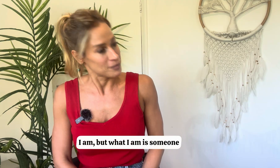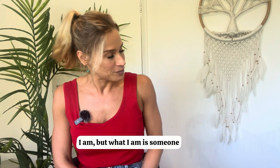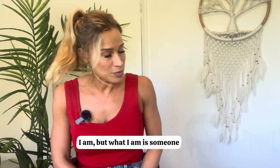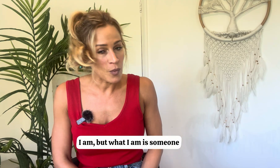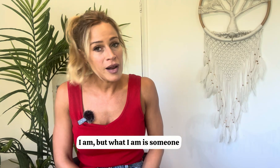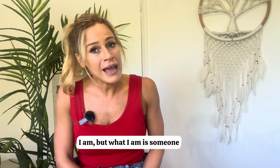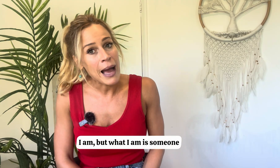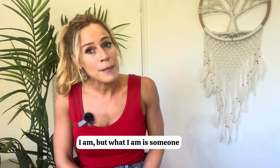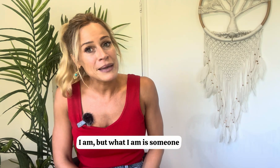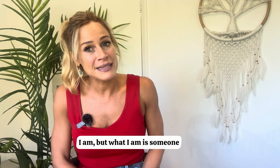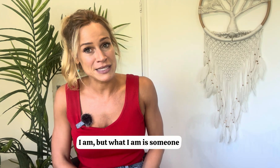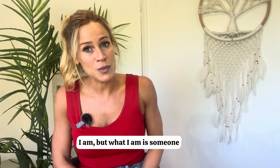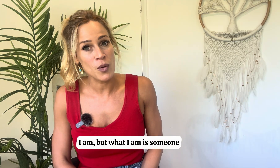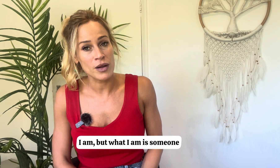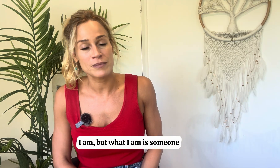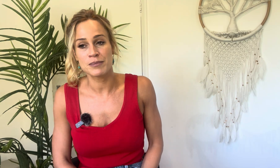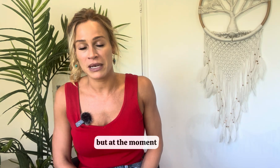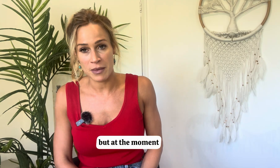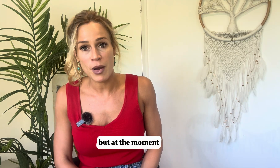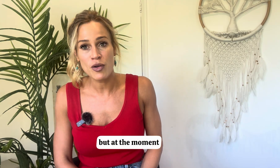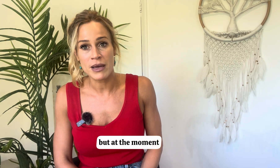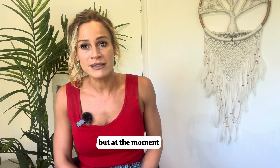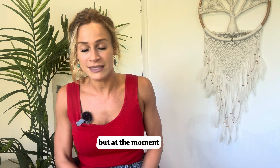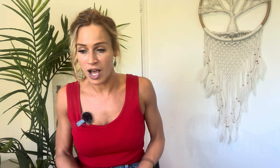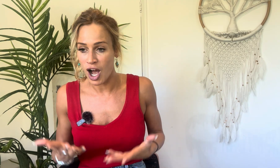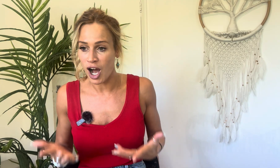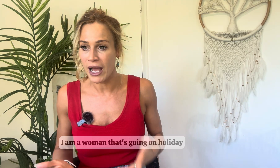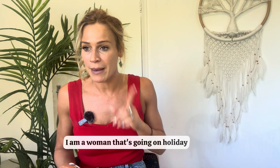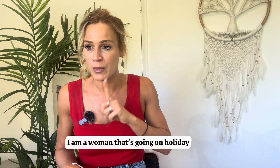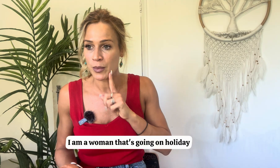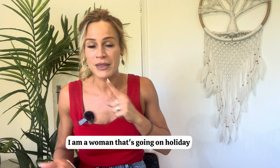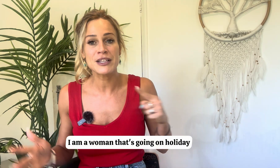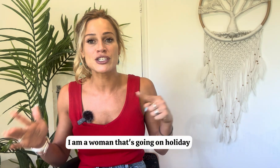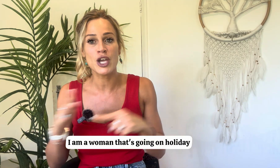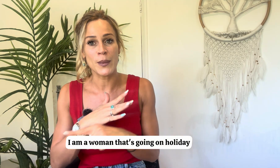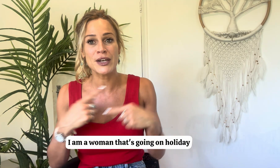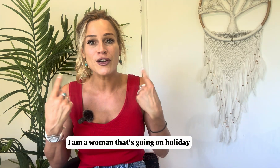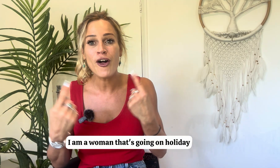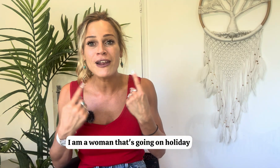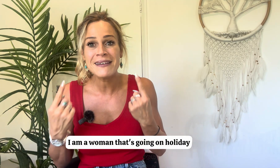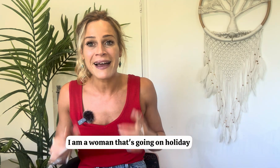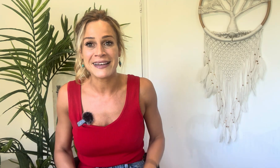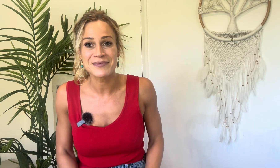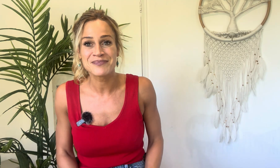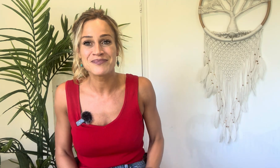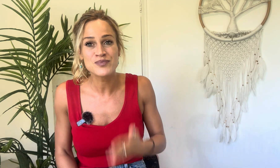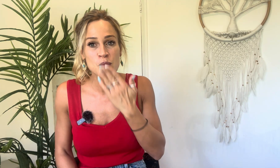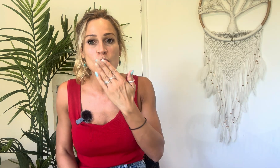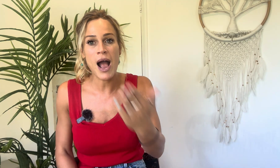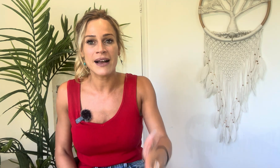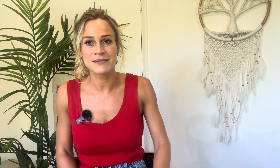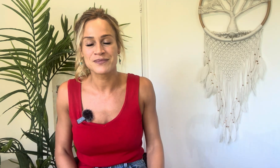But what I am is someone, but at the moment, I am a woman that's going on holiday. Mwah.